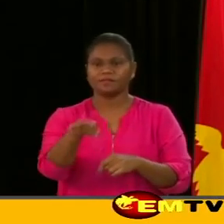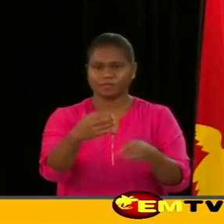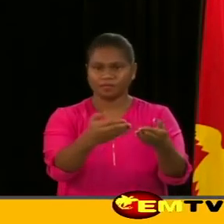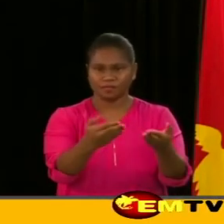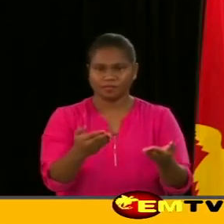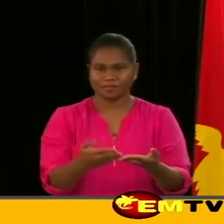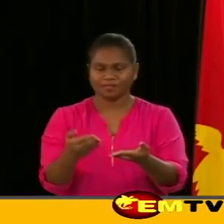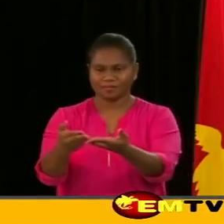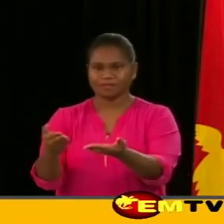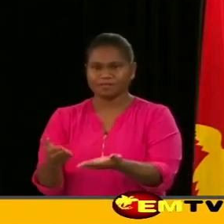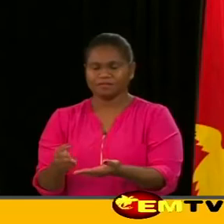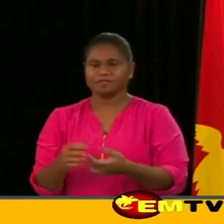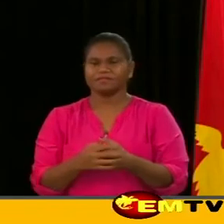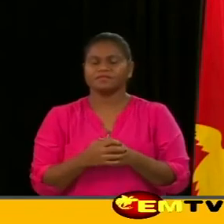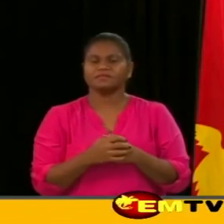to the COVID-19